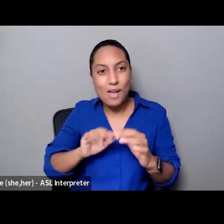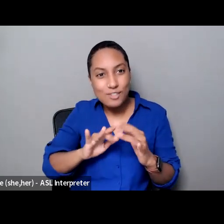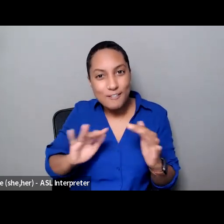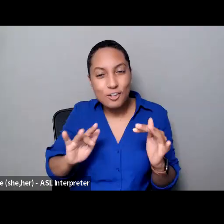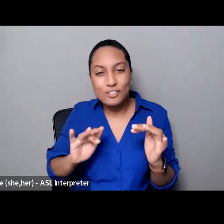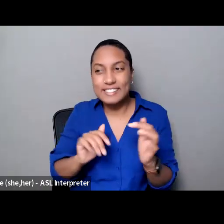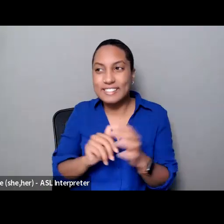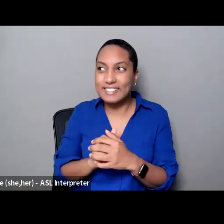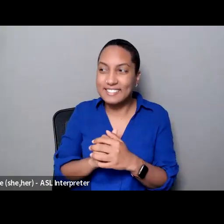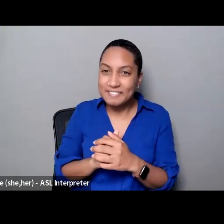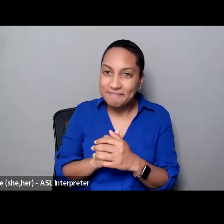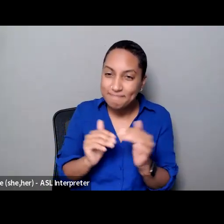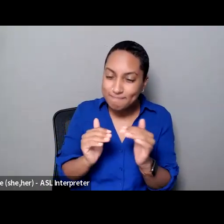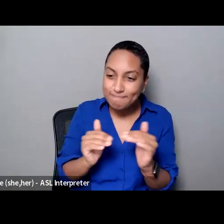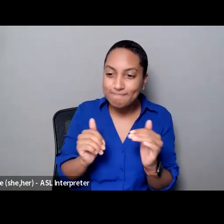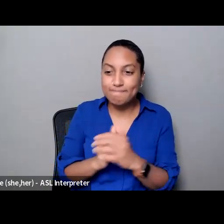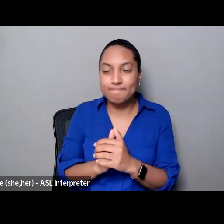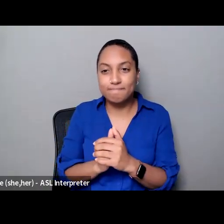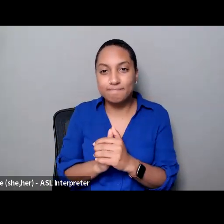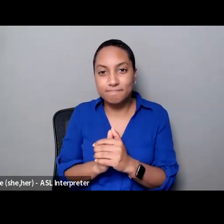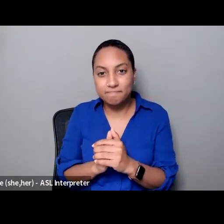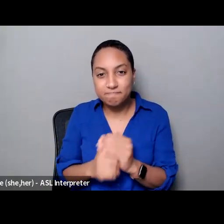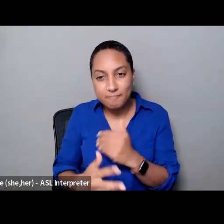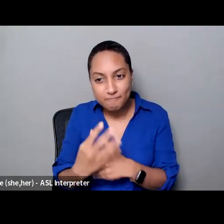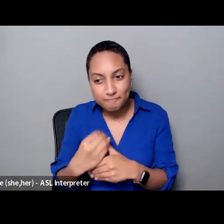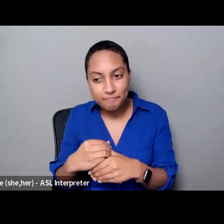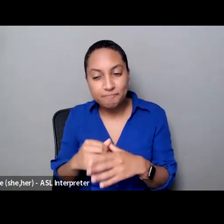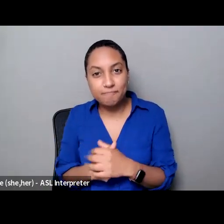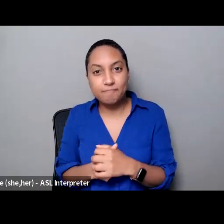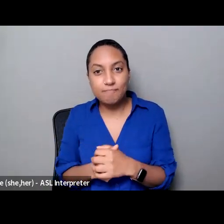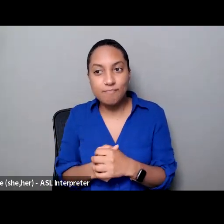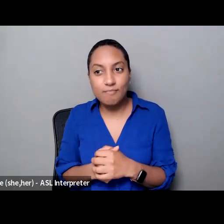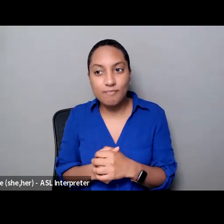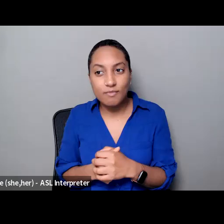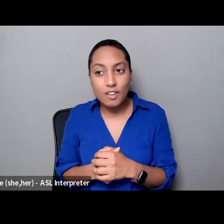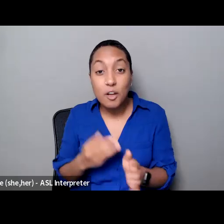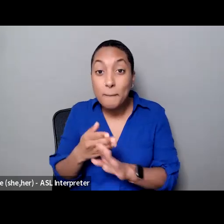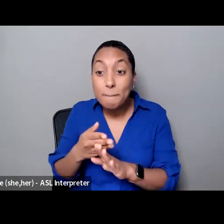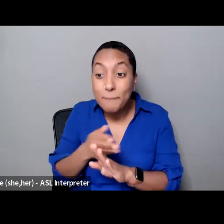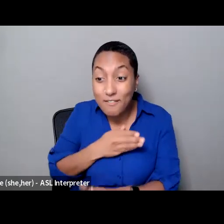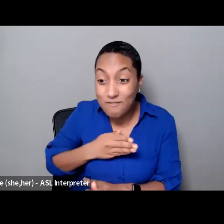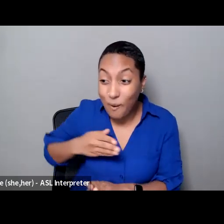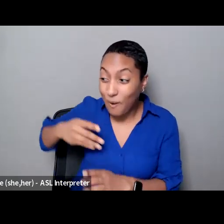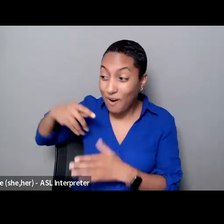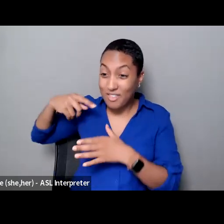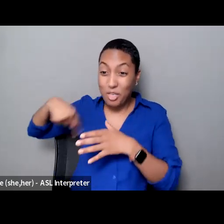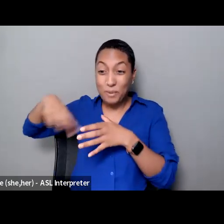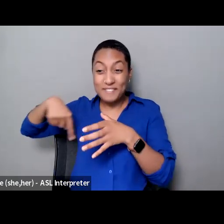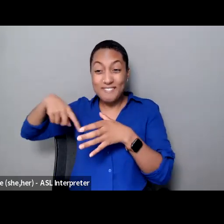Before the rest of us disappear, I am glad for the chance to